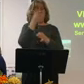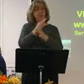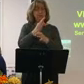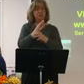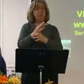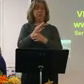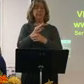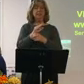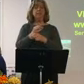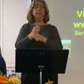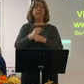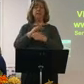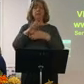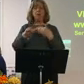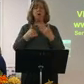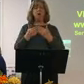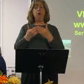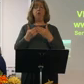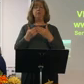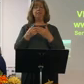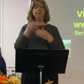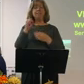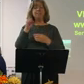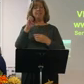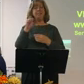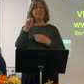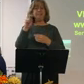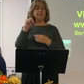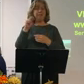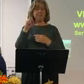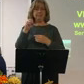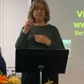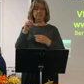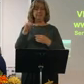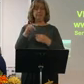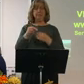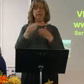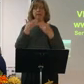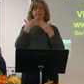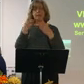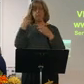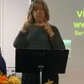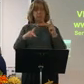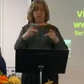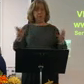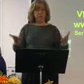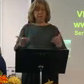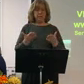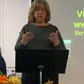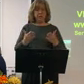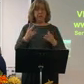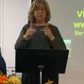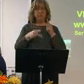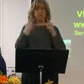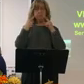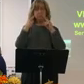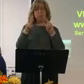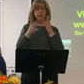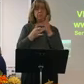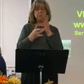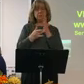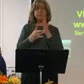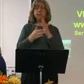season. Now for this opportunity, Lord, as we gather together here on campus, those who are tuning in live